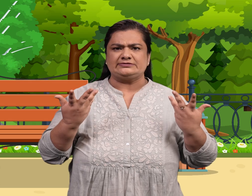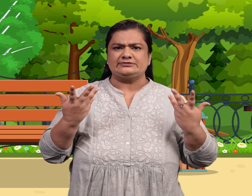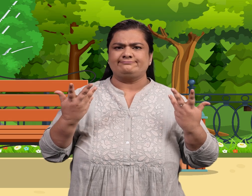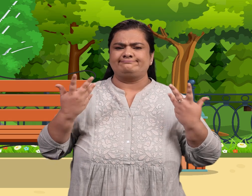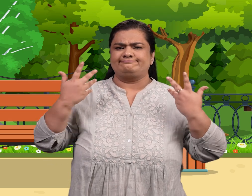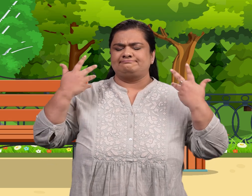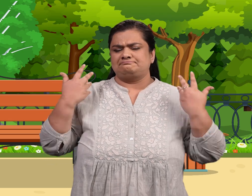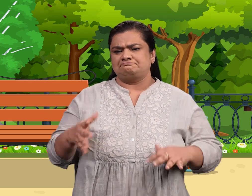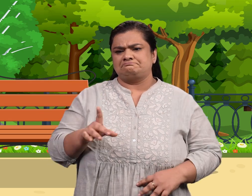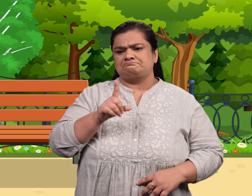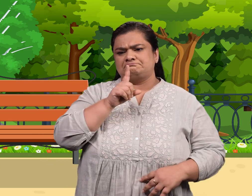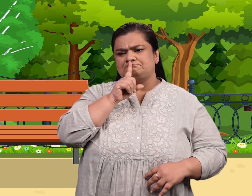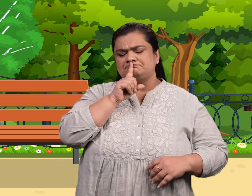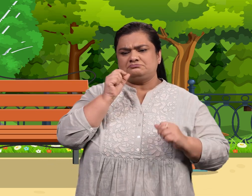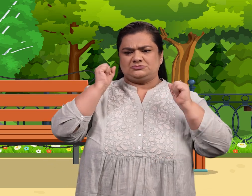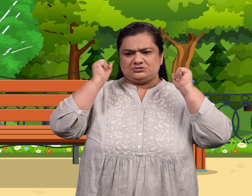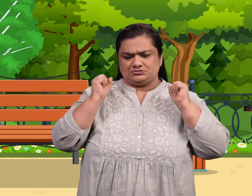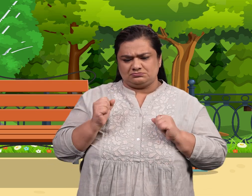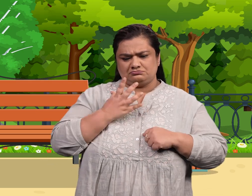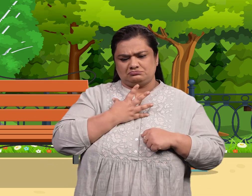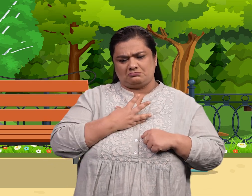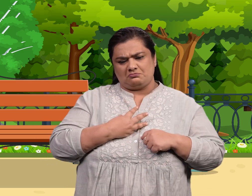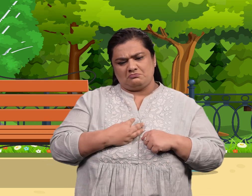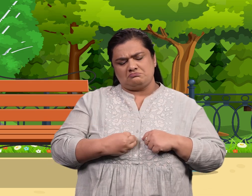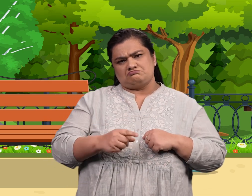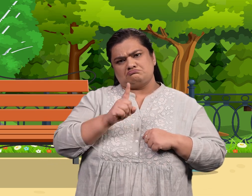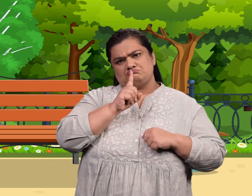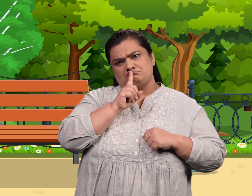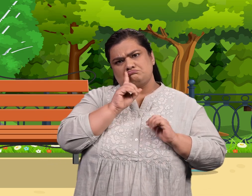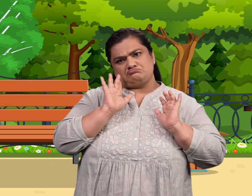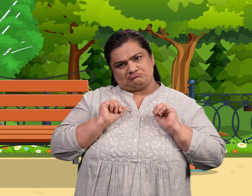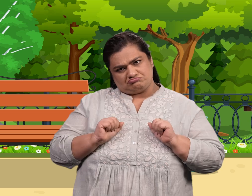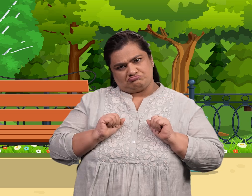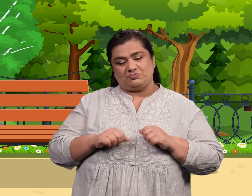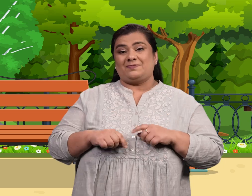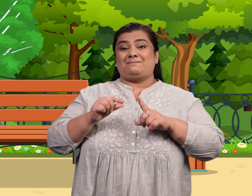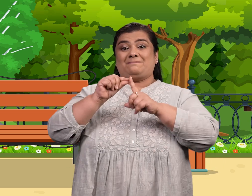Bharat was sitting alone and he was very sad.